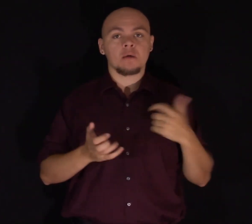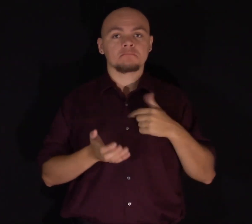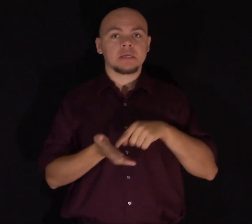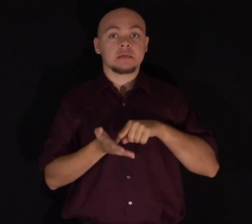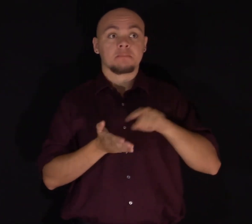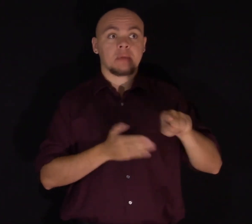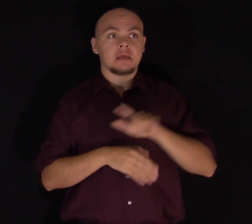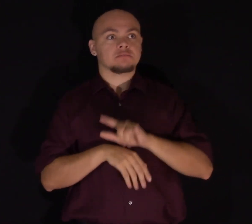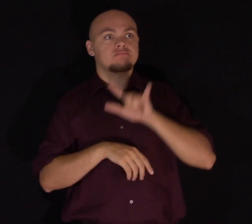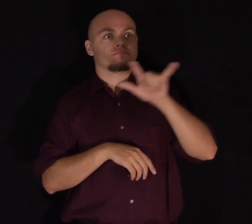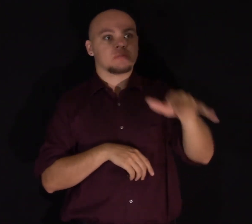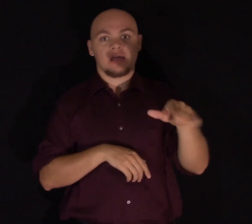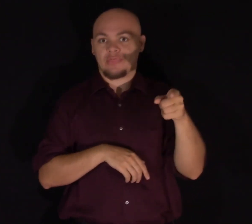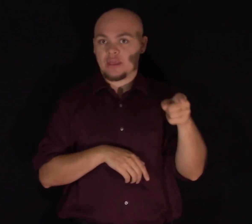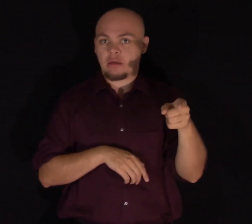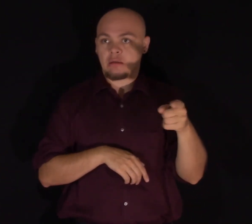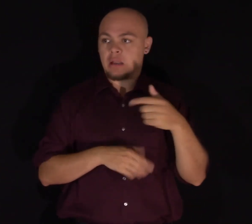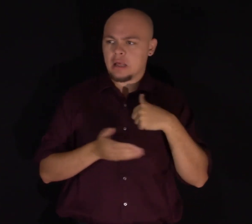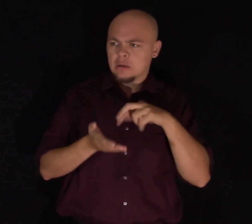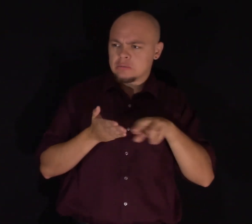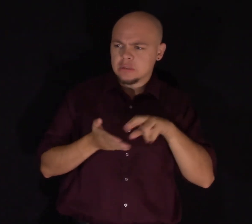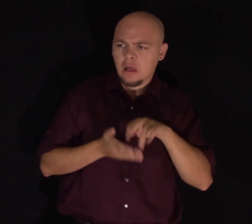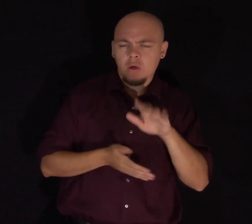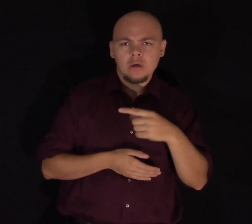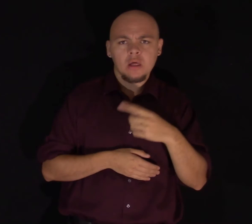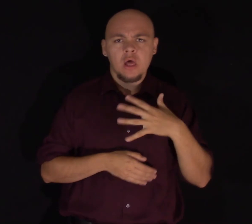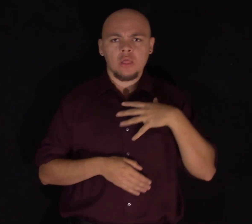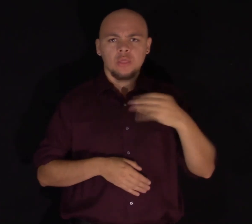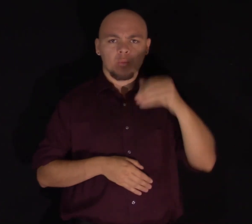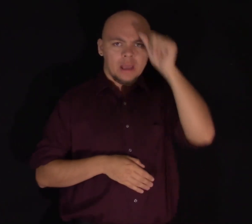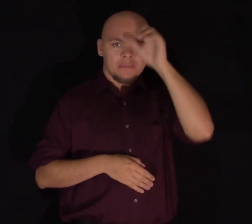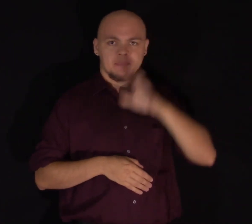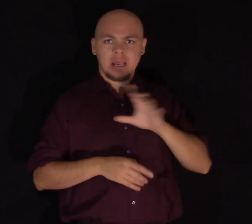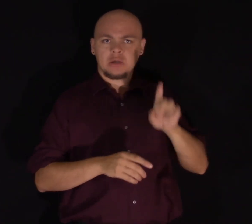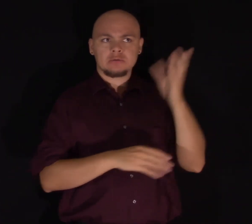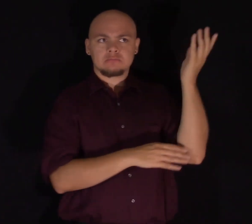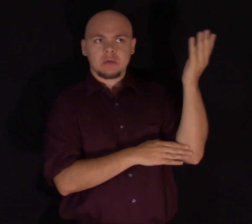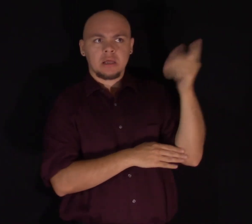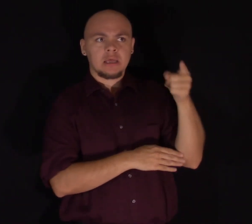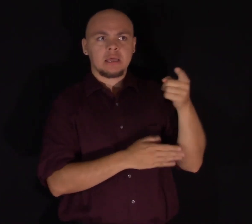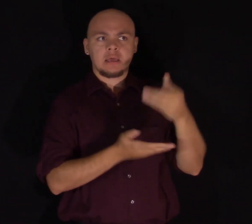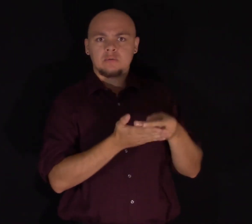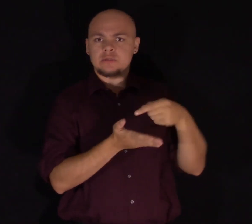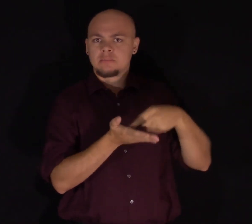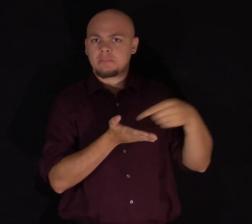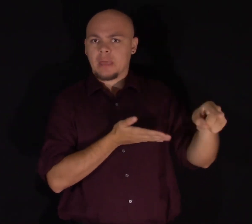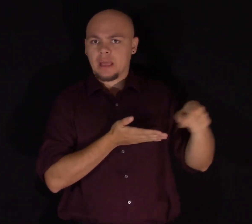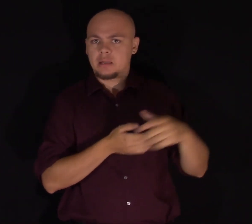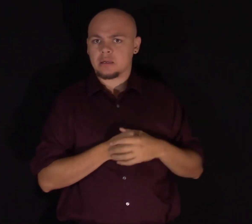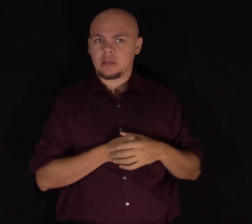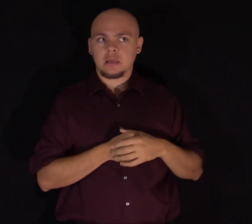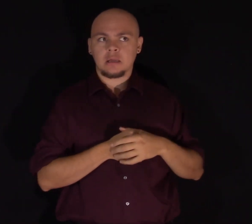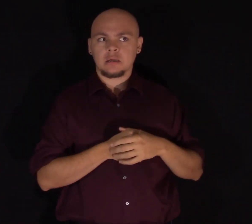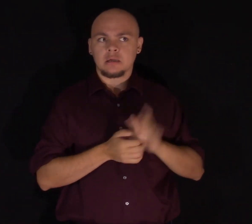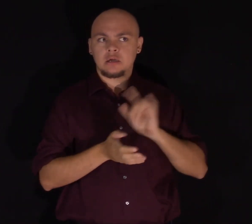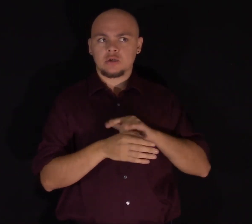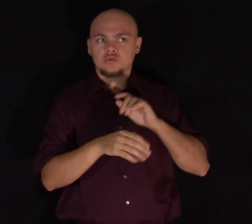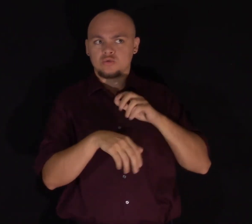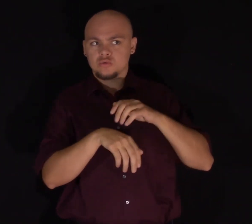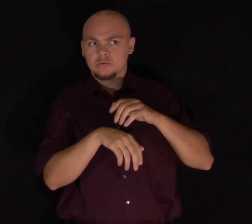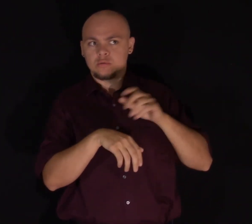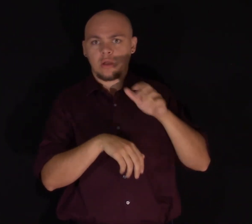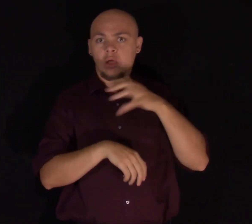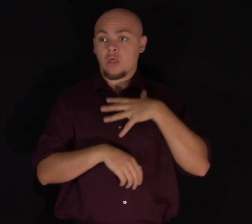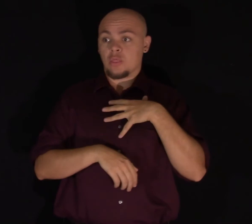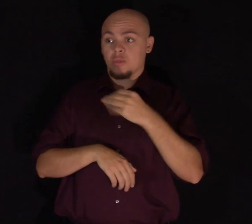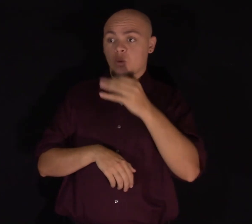there. And then I did some research and found out the white men who spoke there got compensated and got their travel paid for. The white women